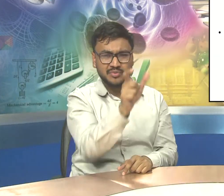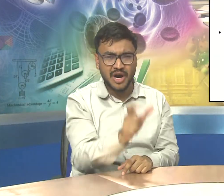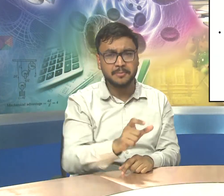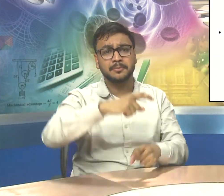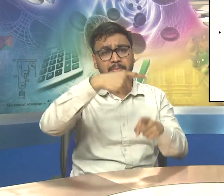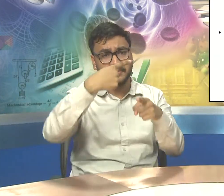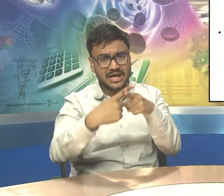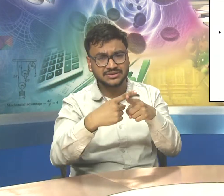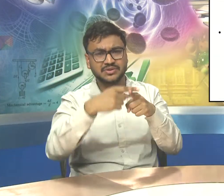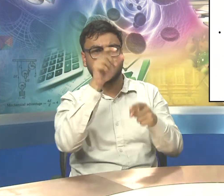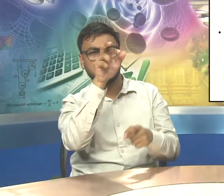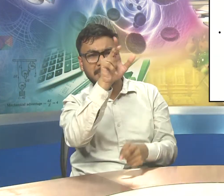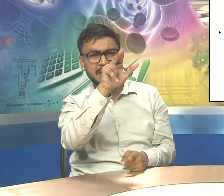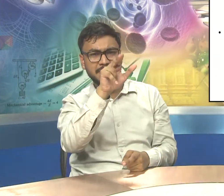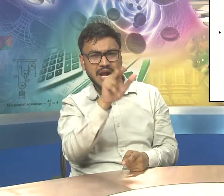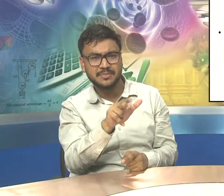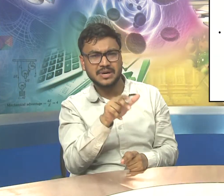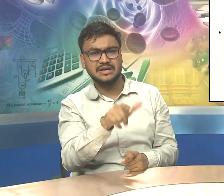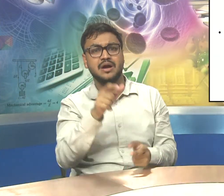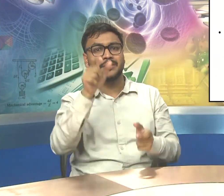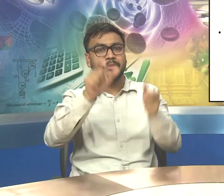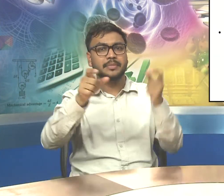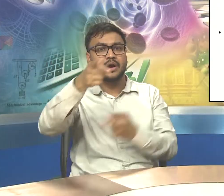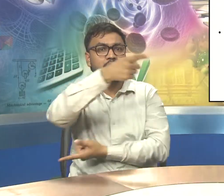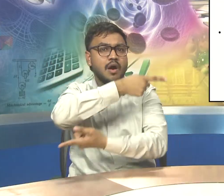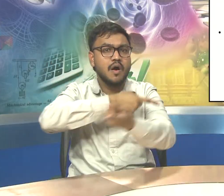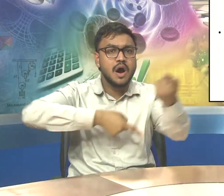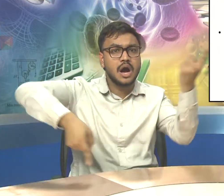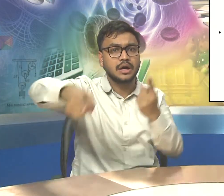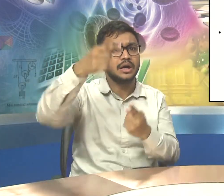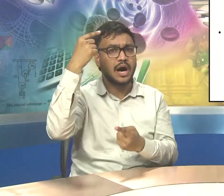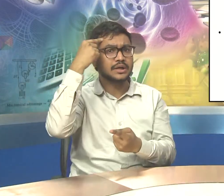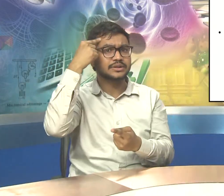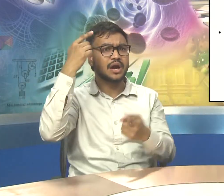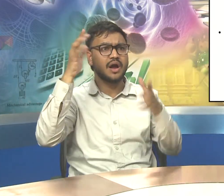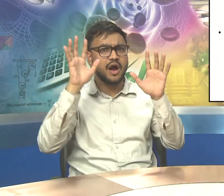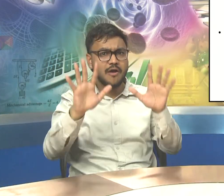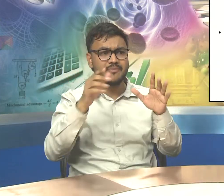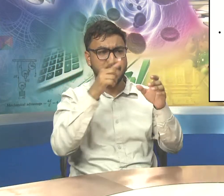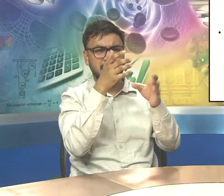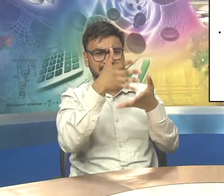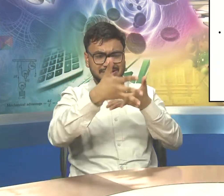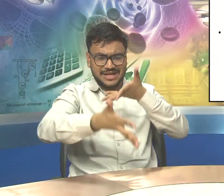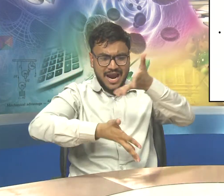In a human language, words and signs have meaning